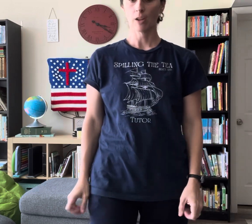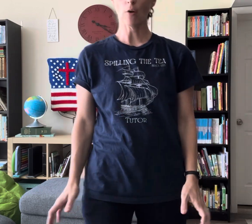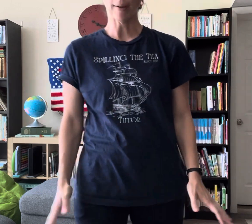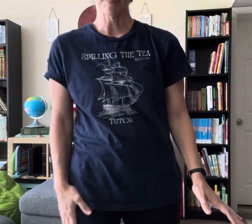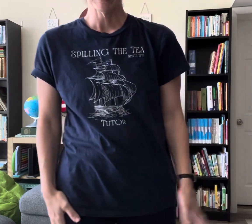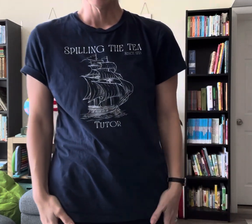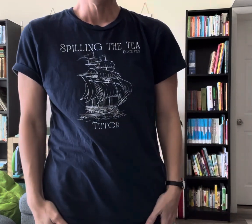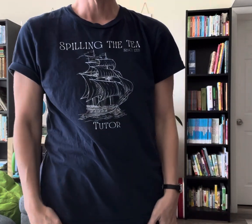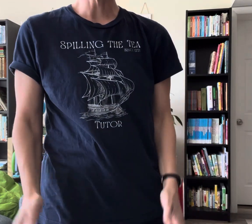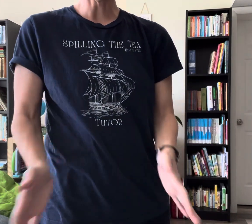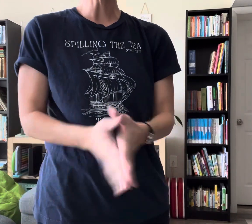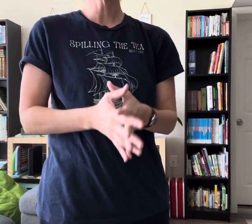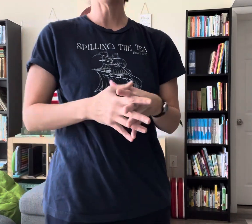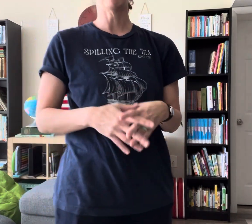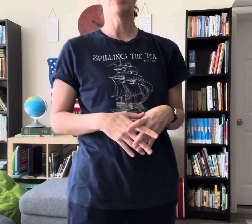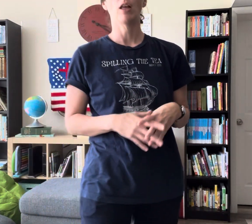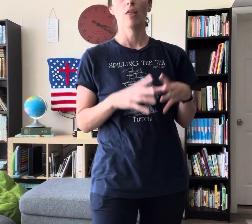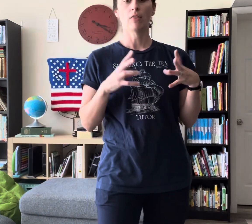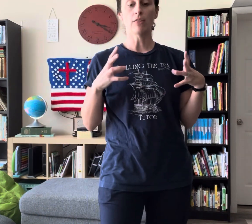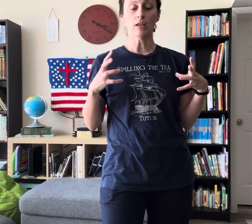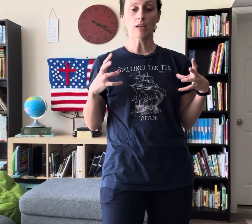Okay, for math, we counted the